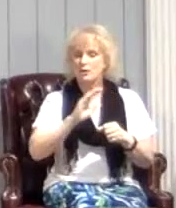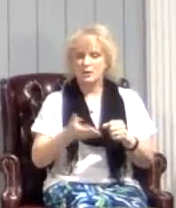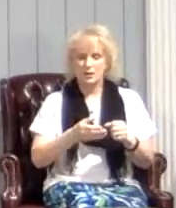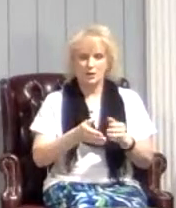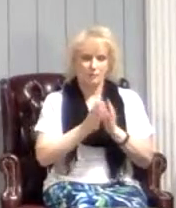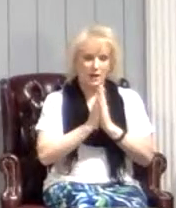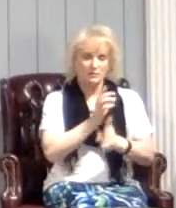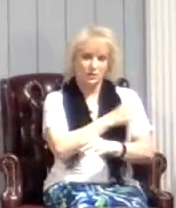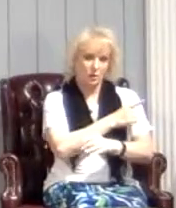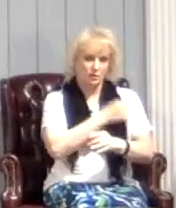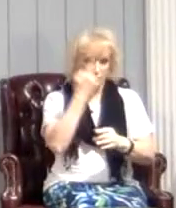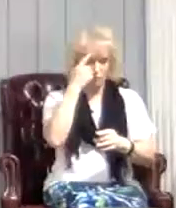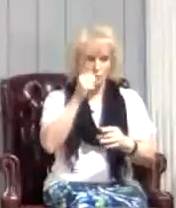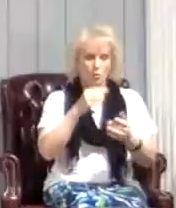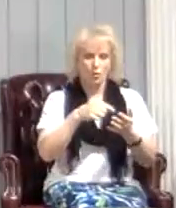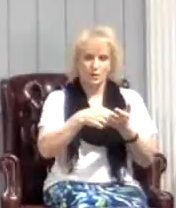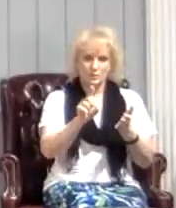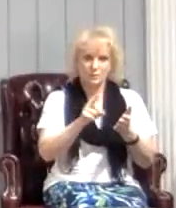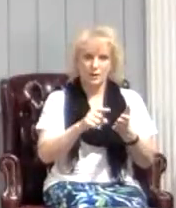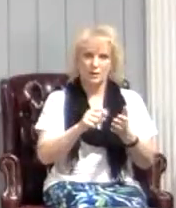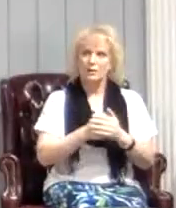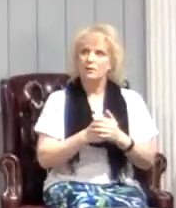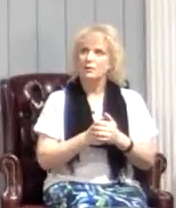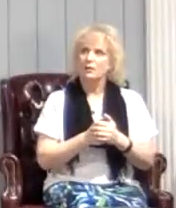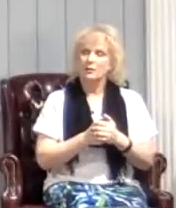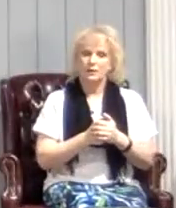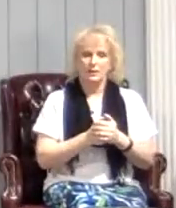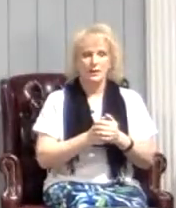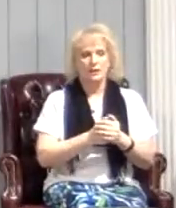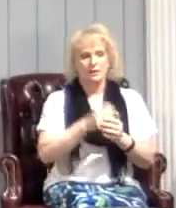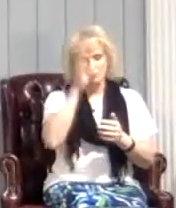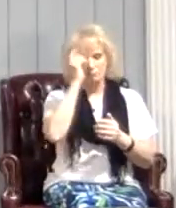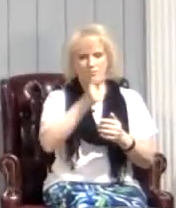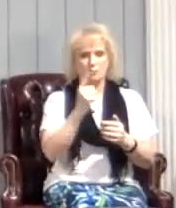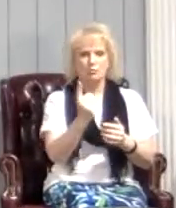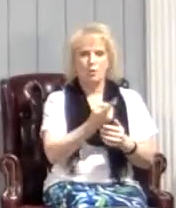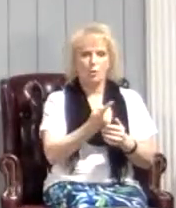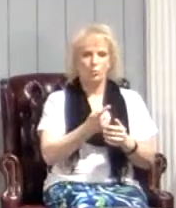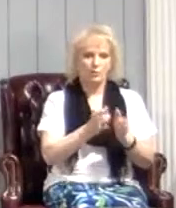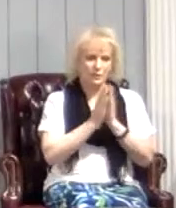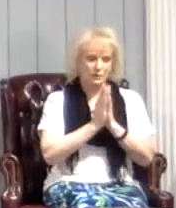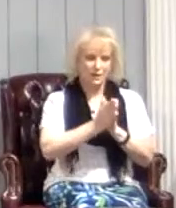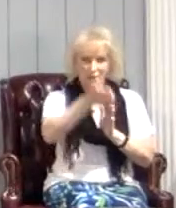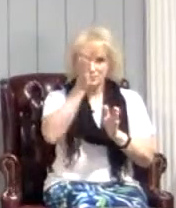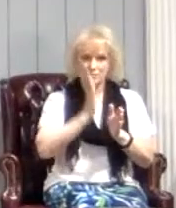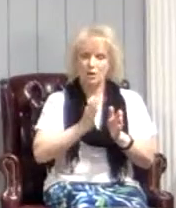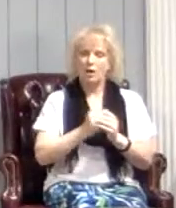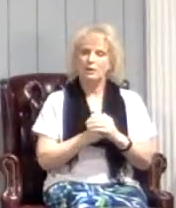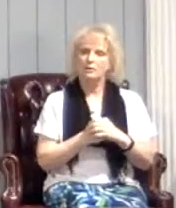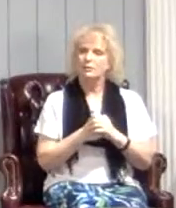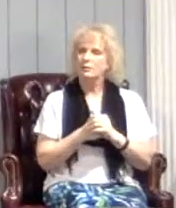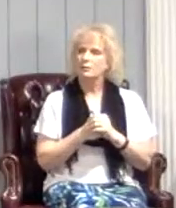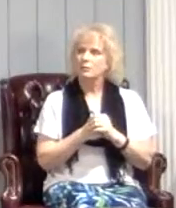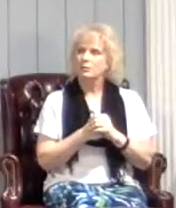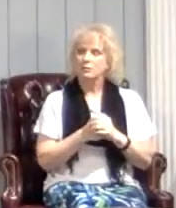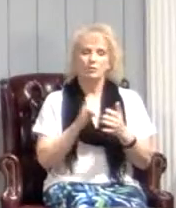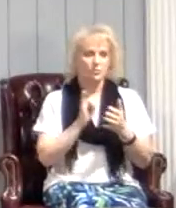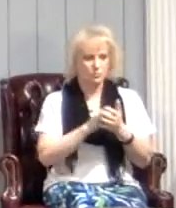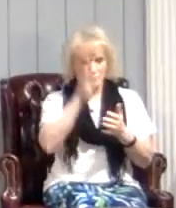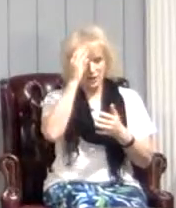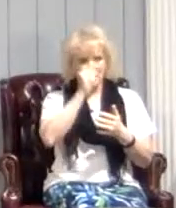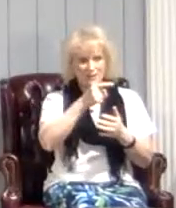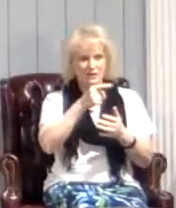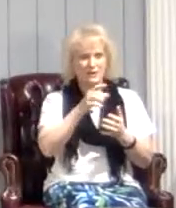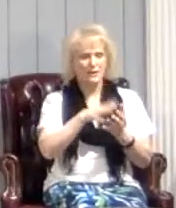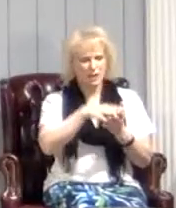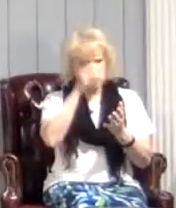for his pay to remind him to pay him. He would only ask God to remind his doctor to pay him so that he could learn. He